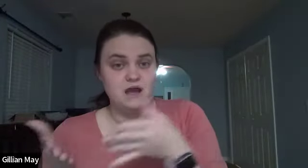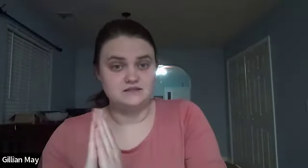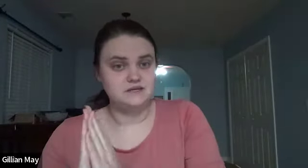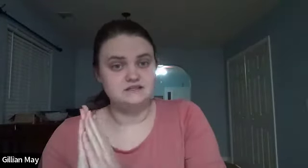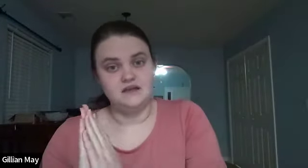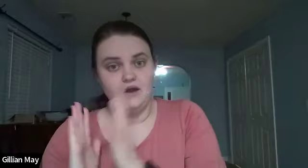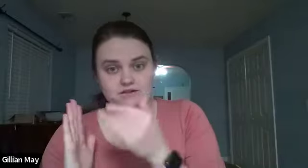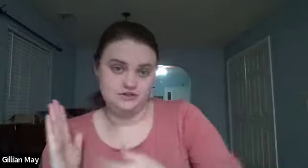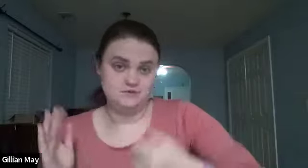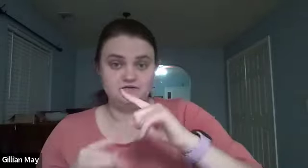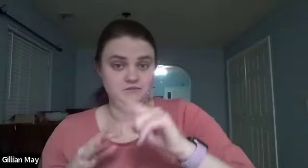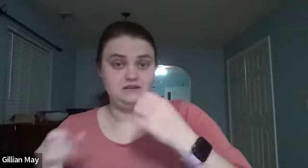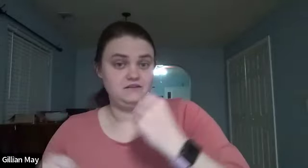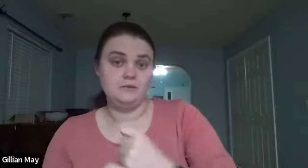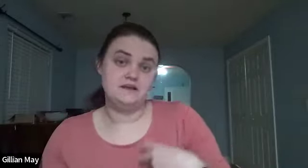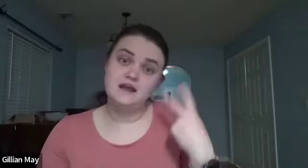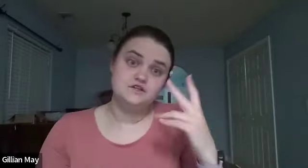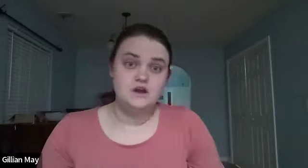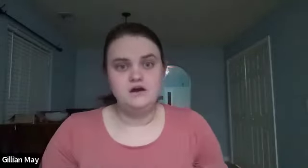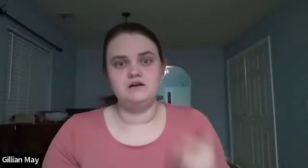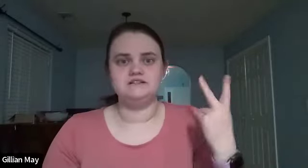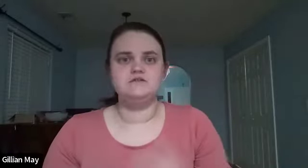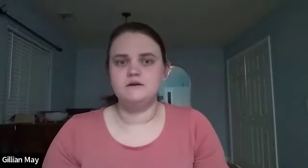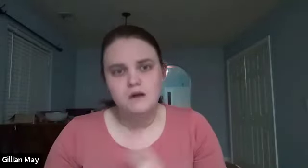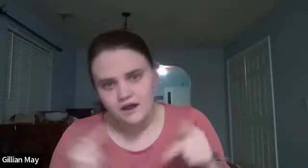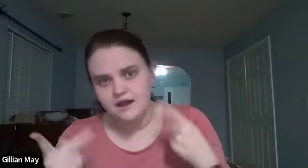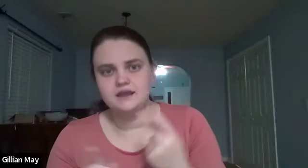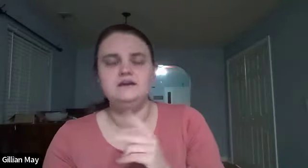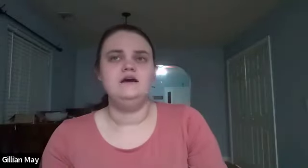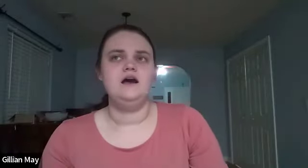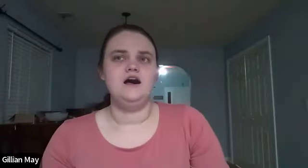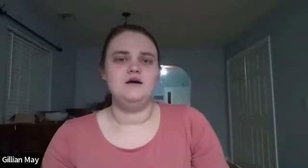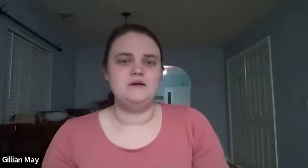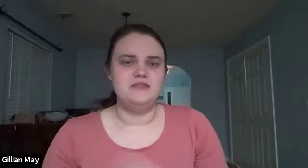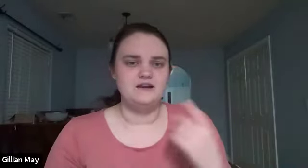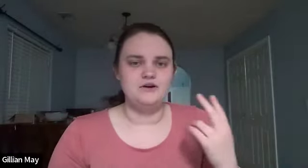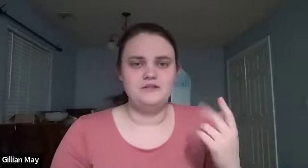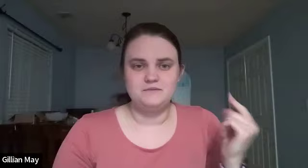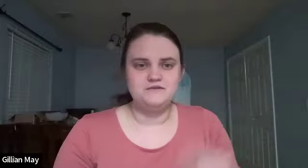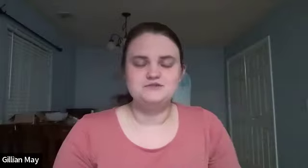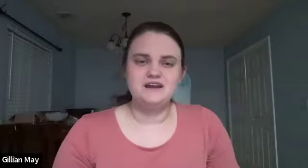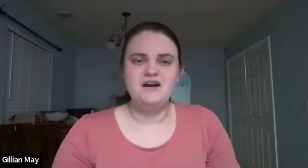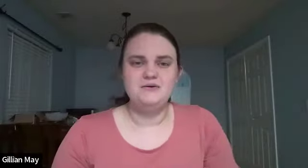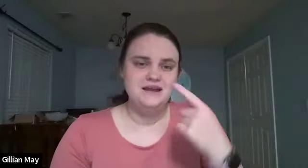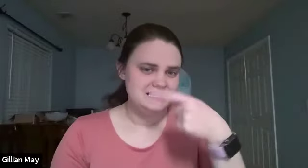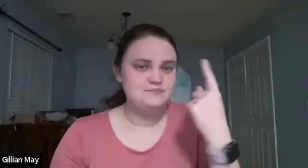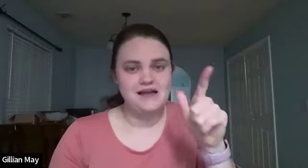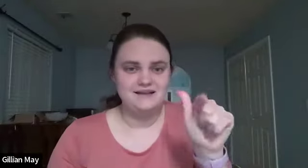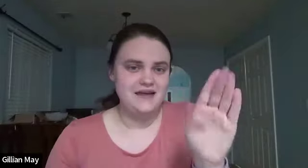ask me, because like I'll introduce myself in the beginning of the year. I'll be like, I have 2 dogs. And they're like, well, what kind? And then I'll go like for my first one, I'm like, oh, he's a black